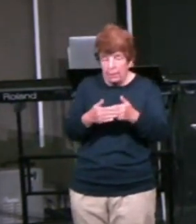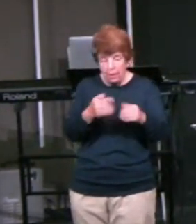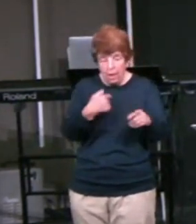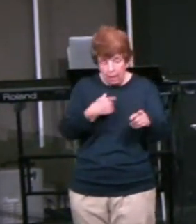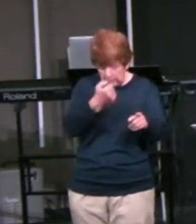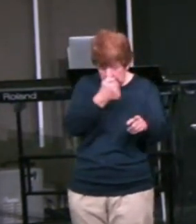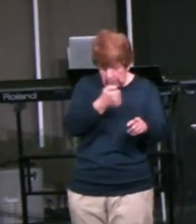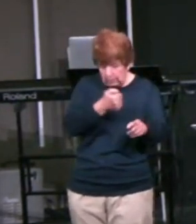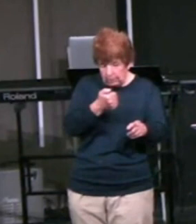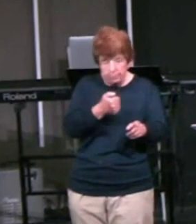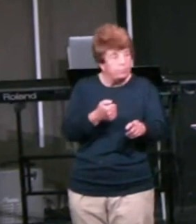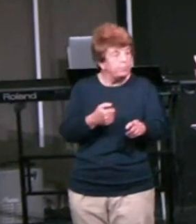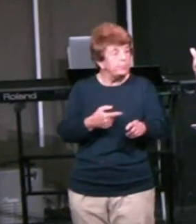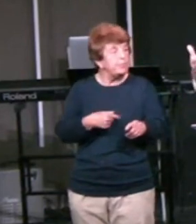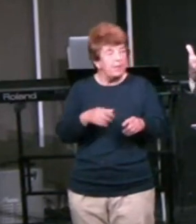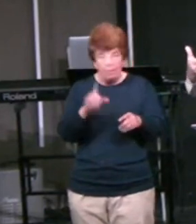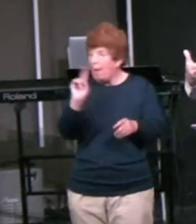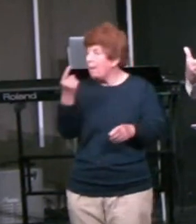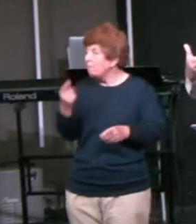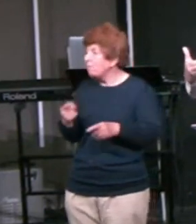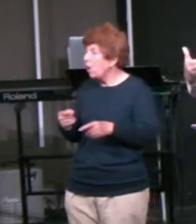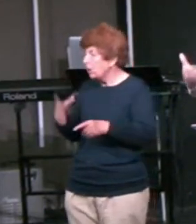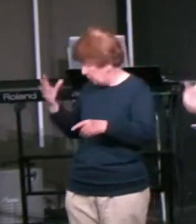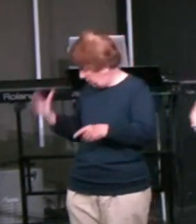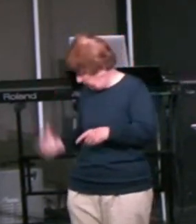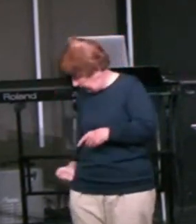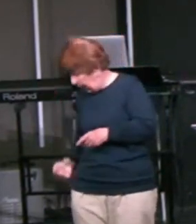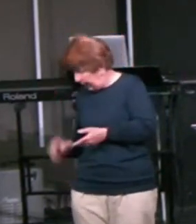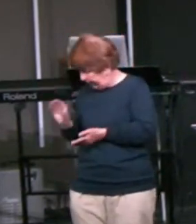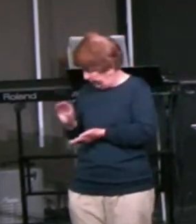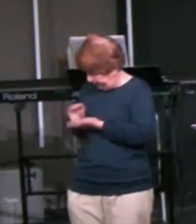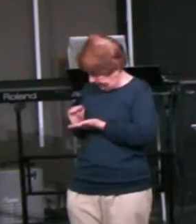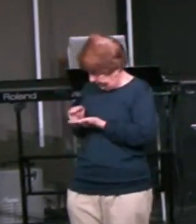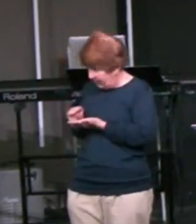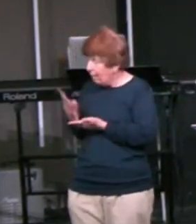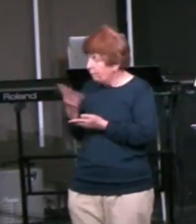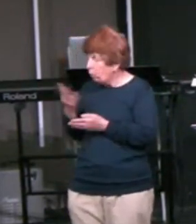16, I received my first weekly pay packet,